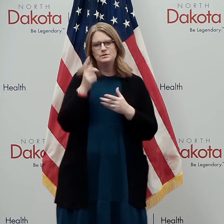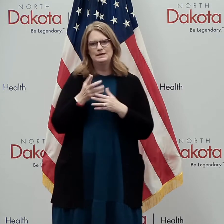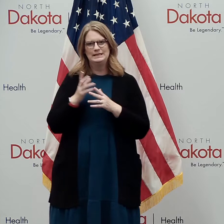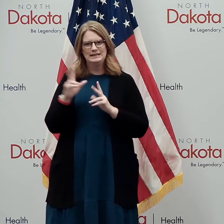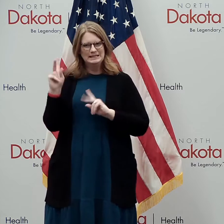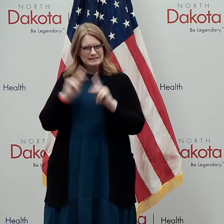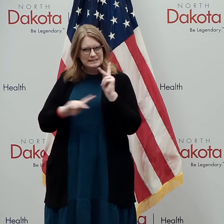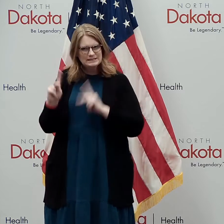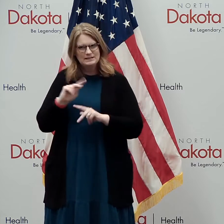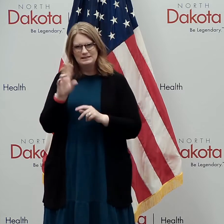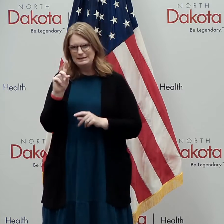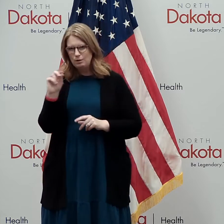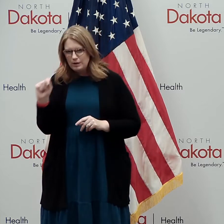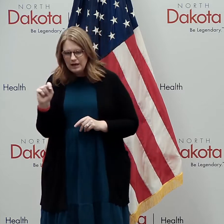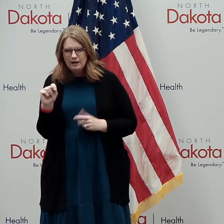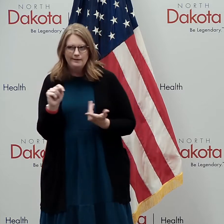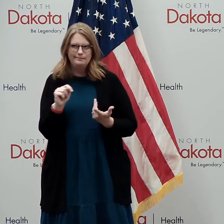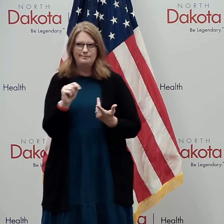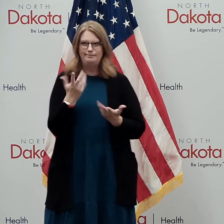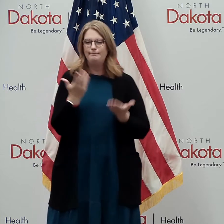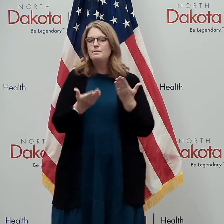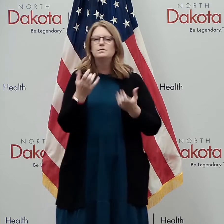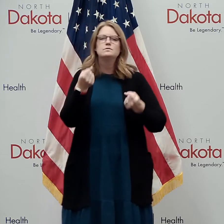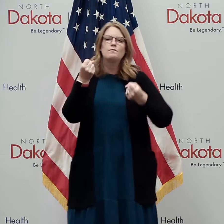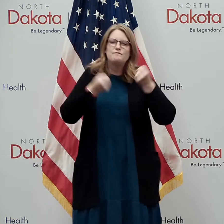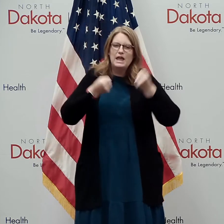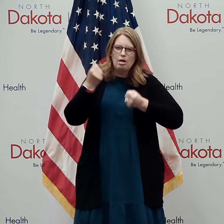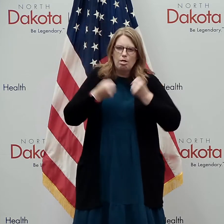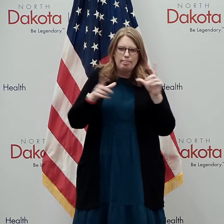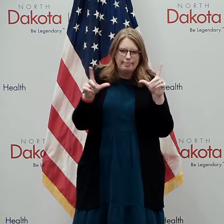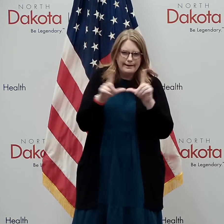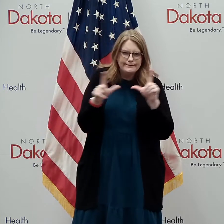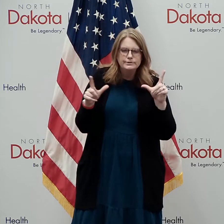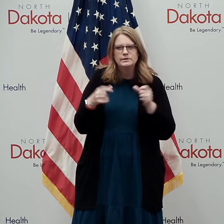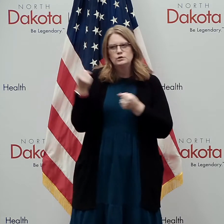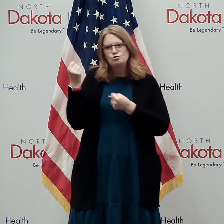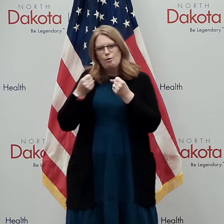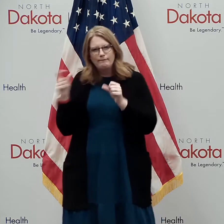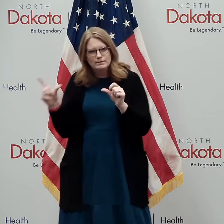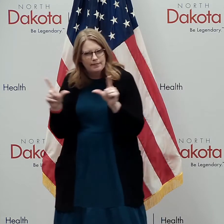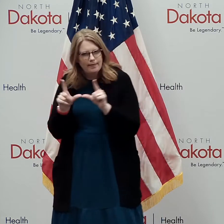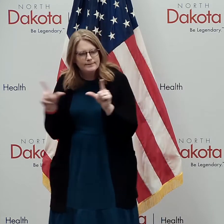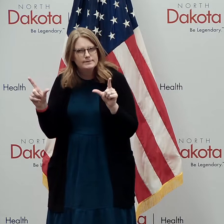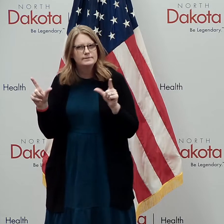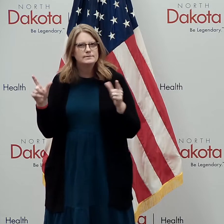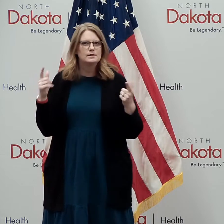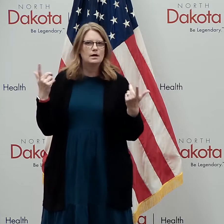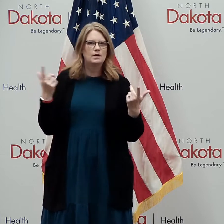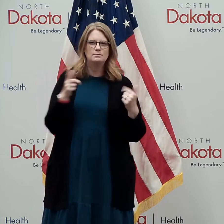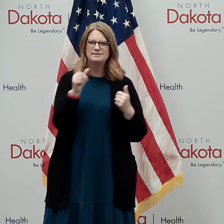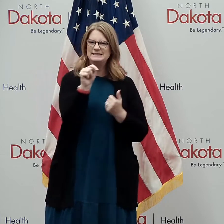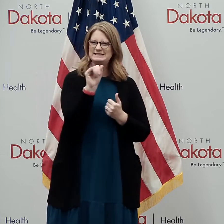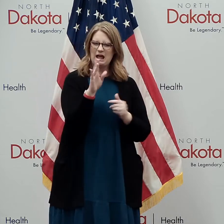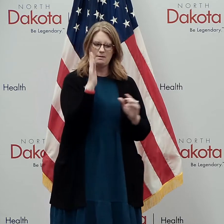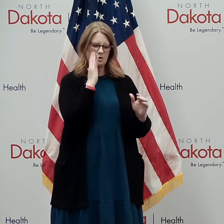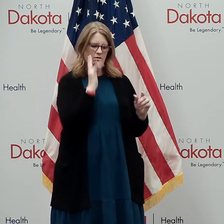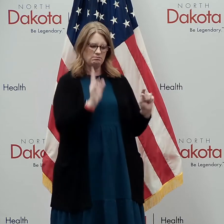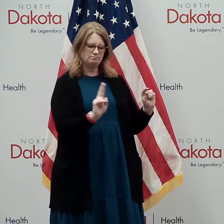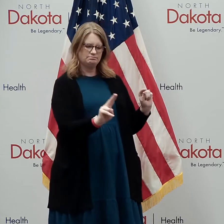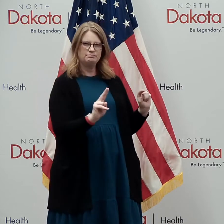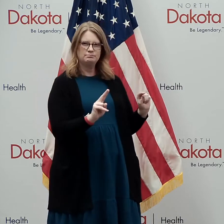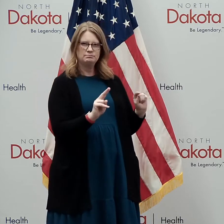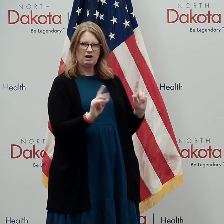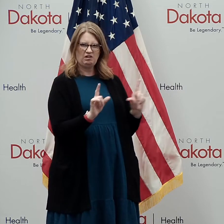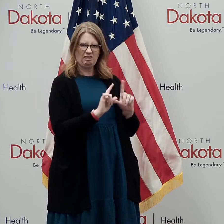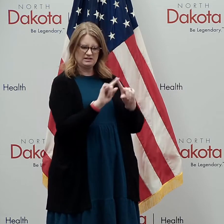Transportation, whether that was vehicle licensure, driver's licenses, tab renewals, all of those things that